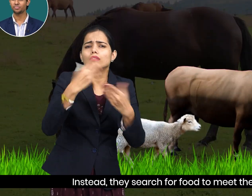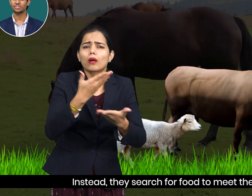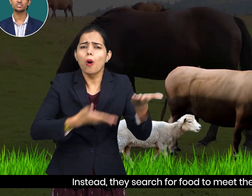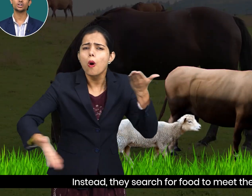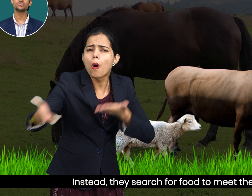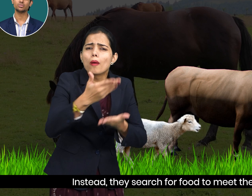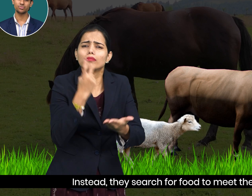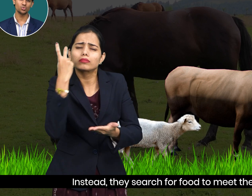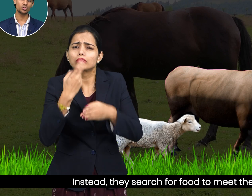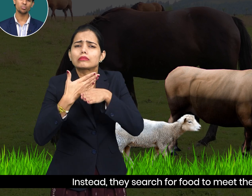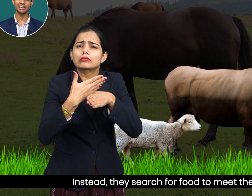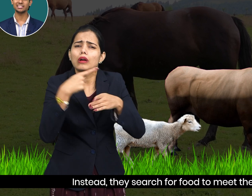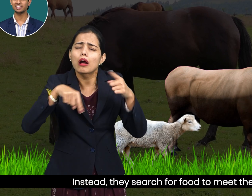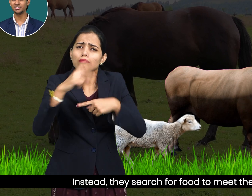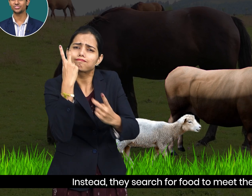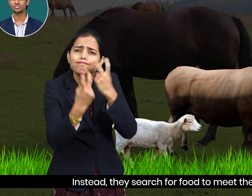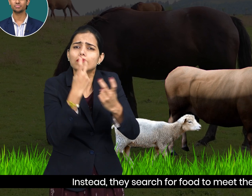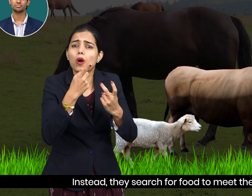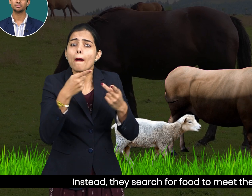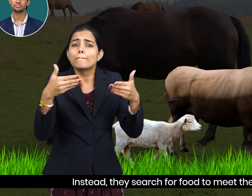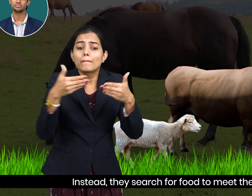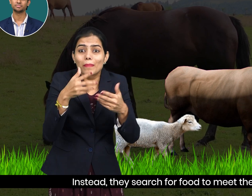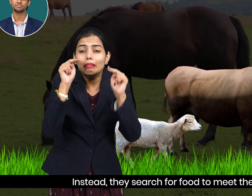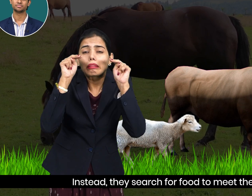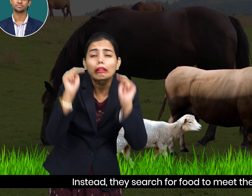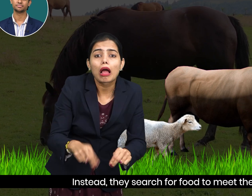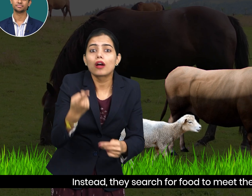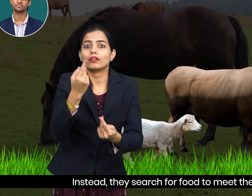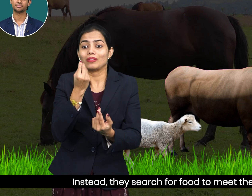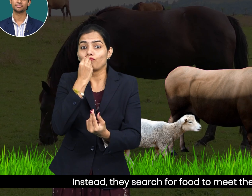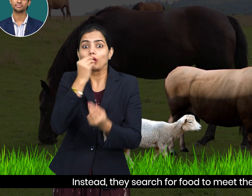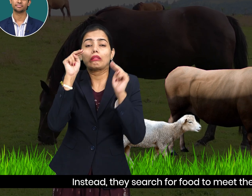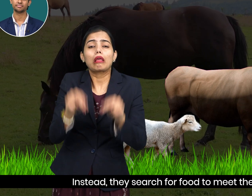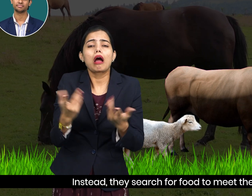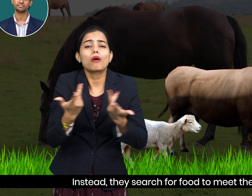Instead, they search for food to meet their needs.